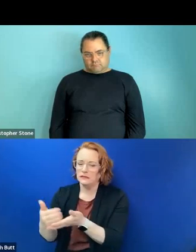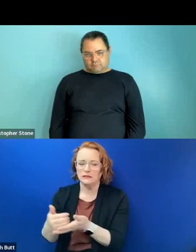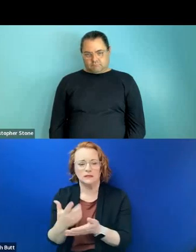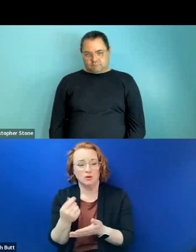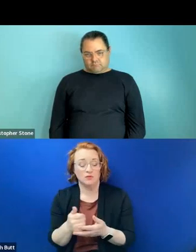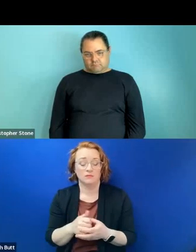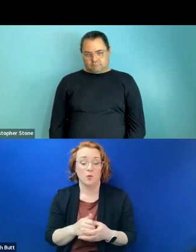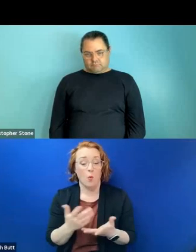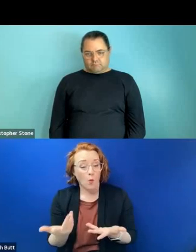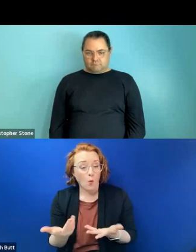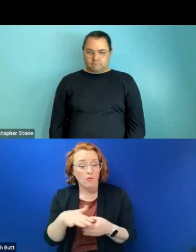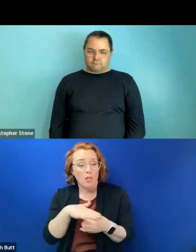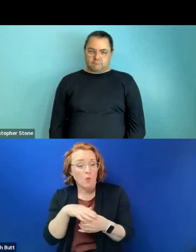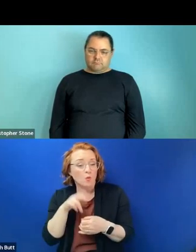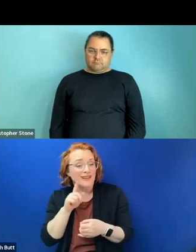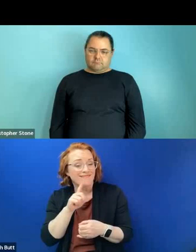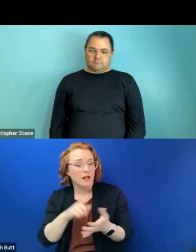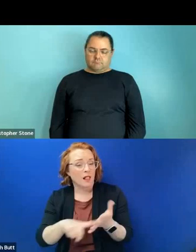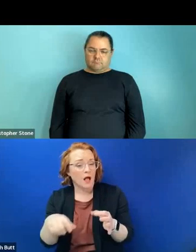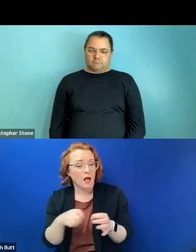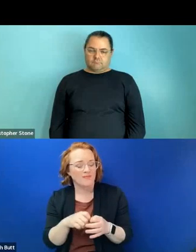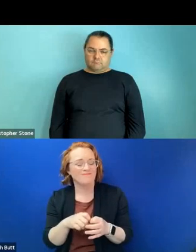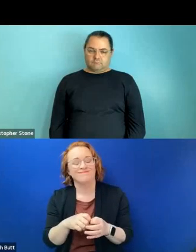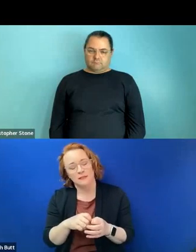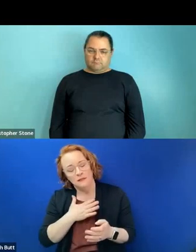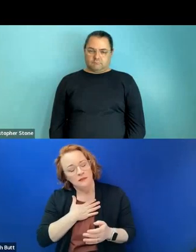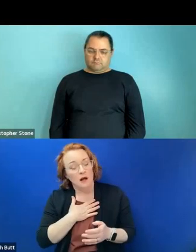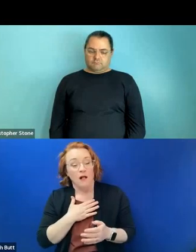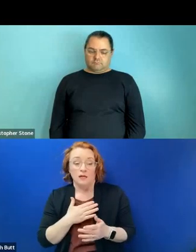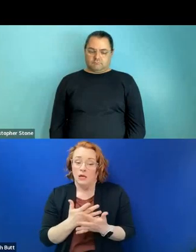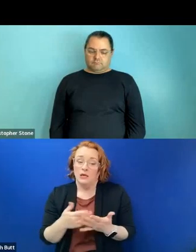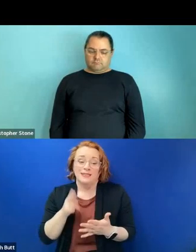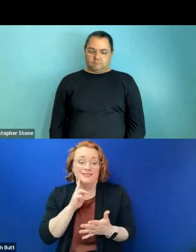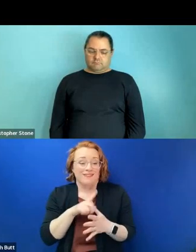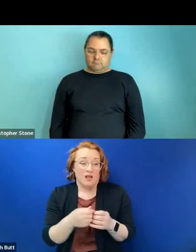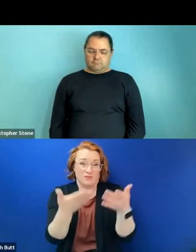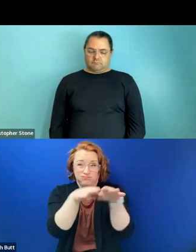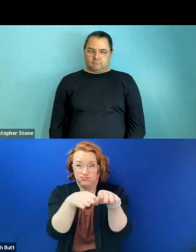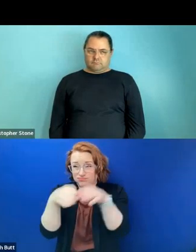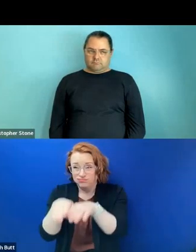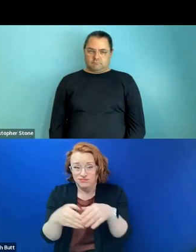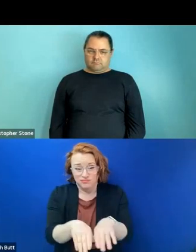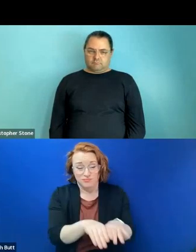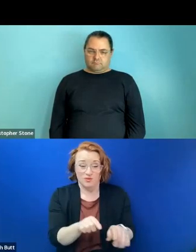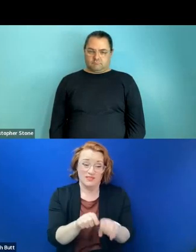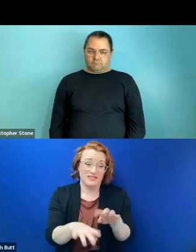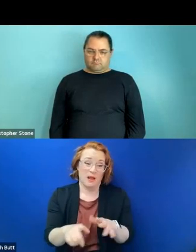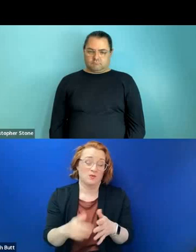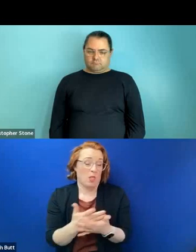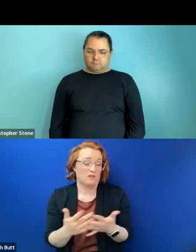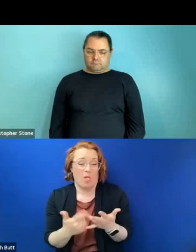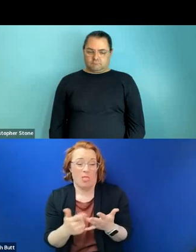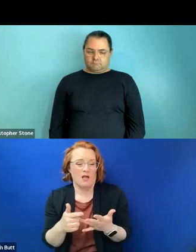be a local deaf club. They are closing down, unfortunately, all over the country, just like many other social